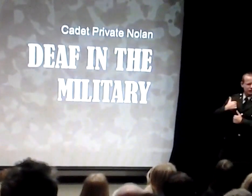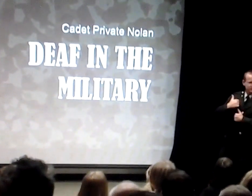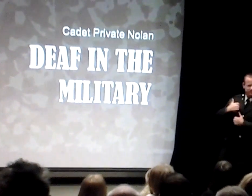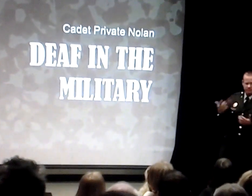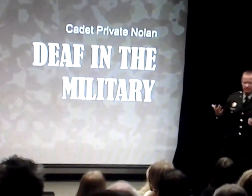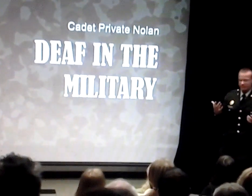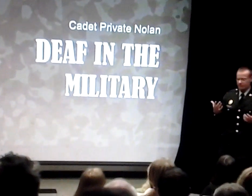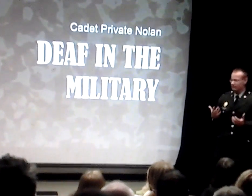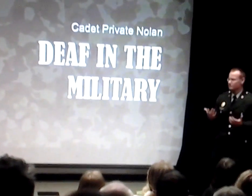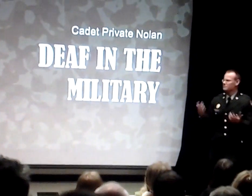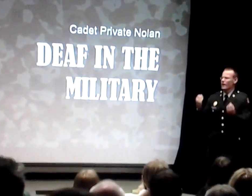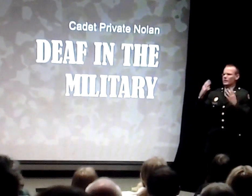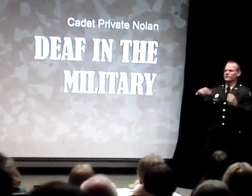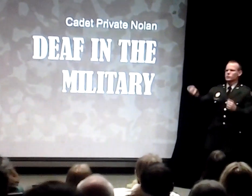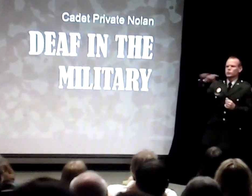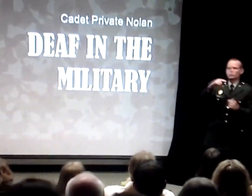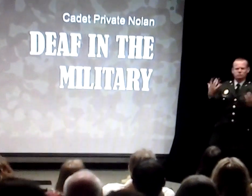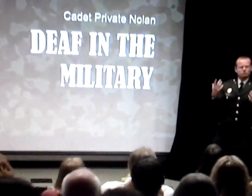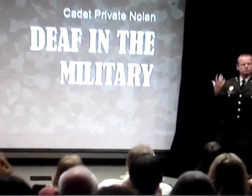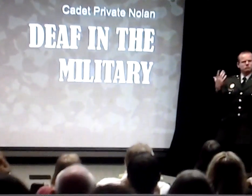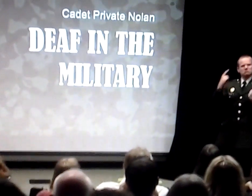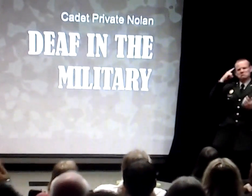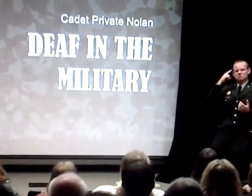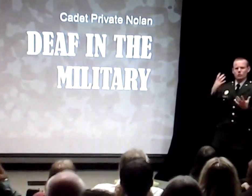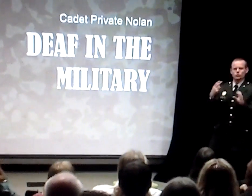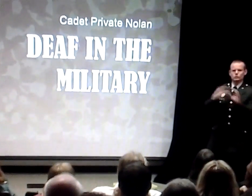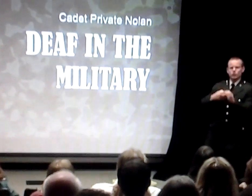My topic is being in the military.